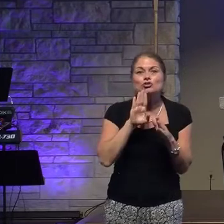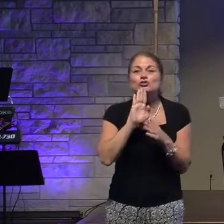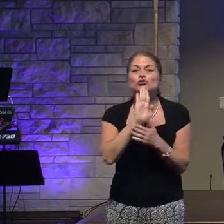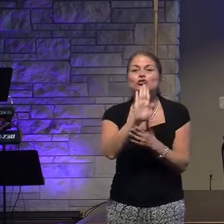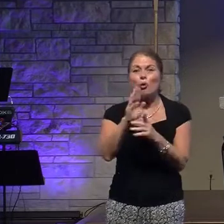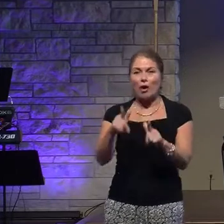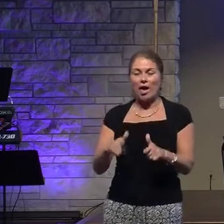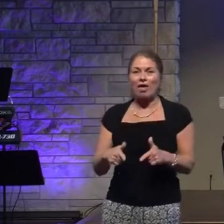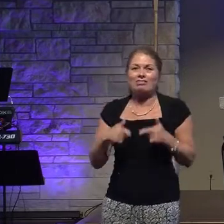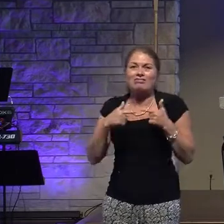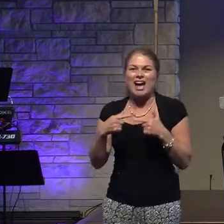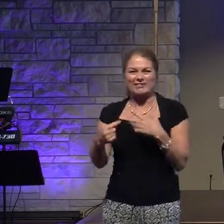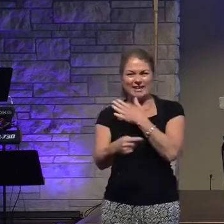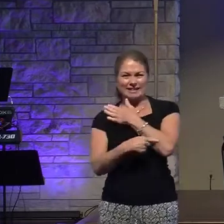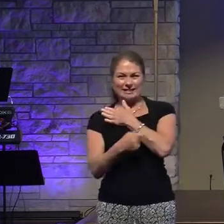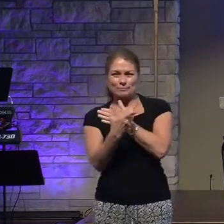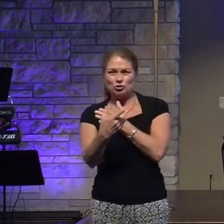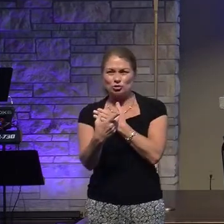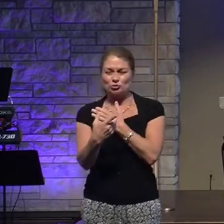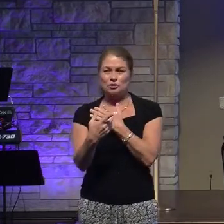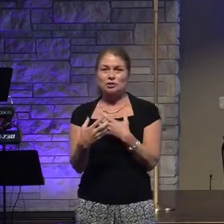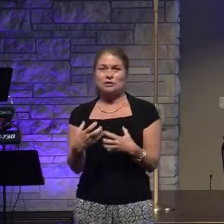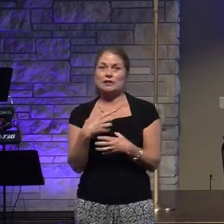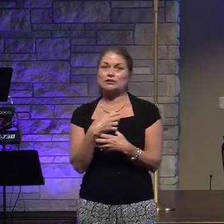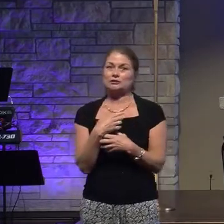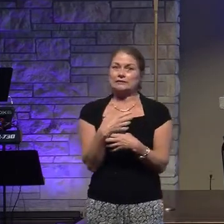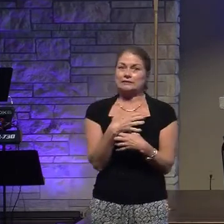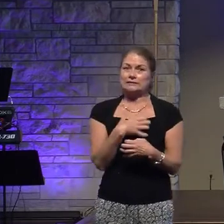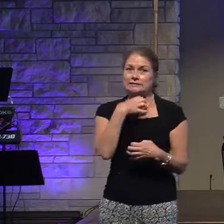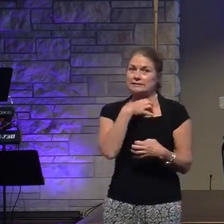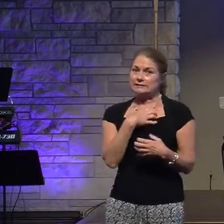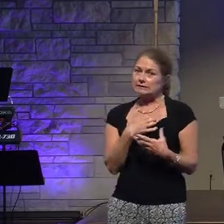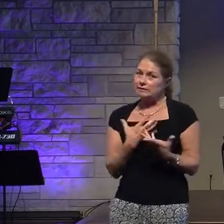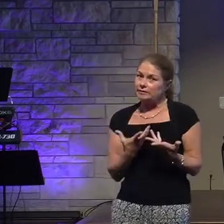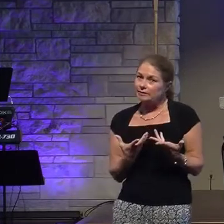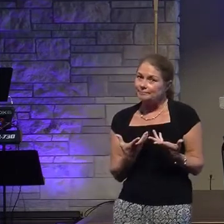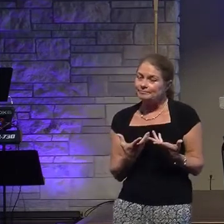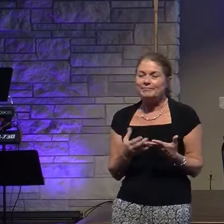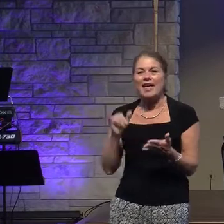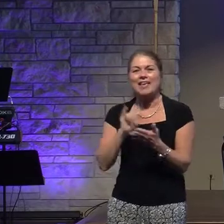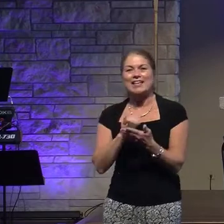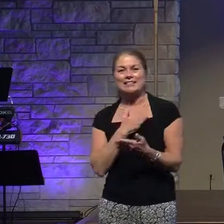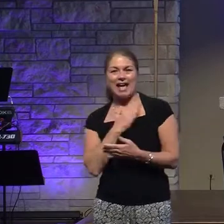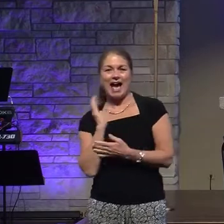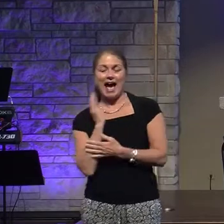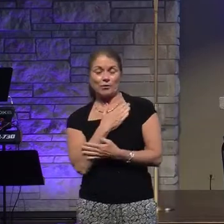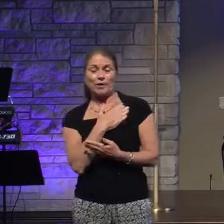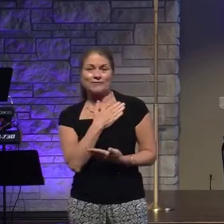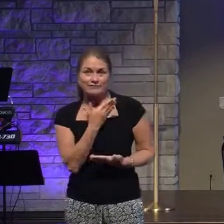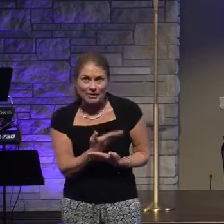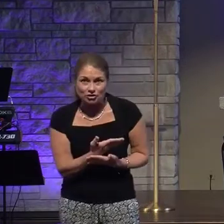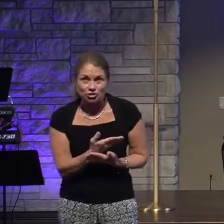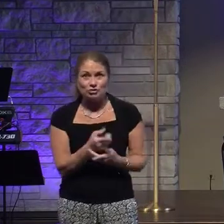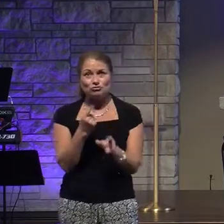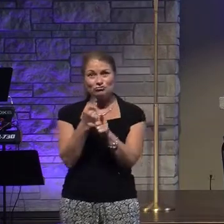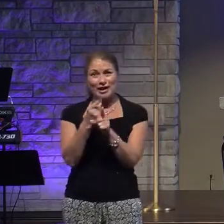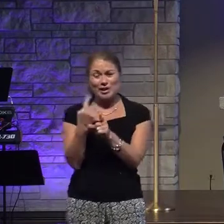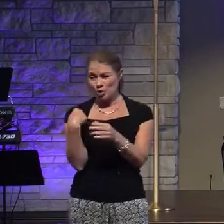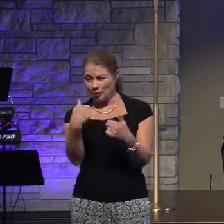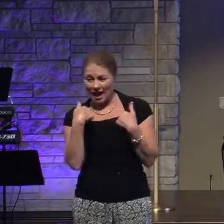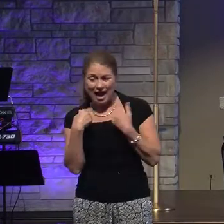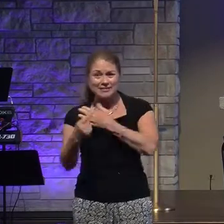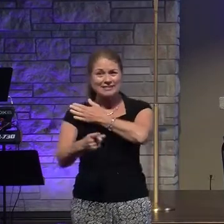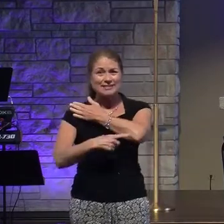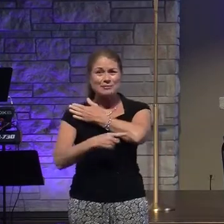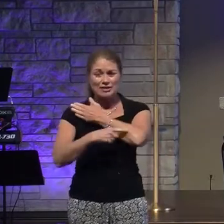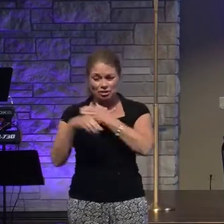tempting you, that you're just yearning to give in to? That's our confession, isn't it? That we have these